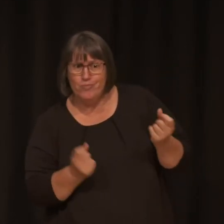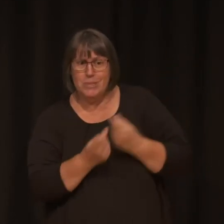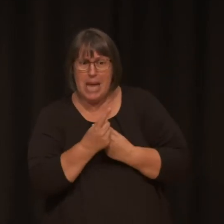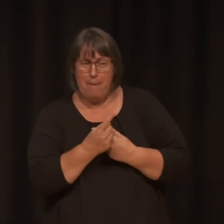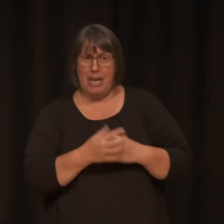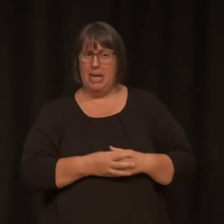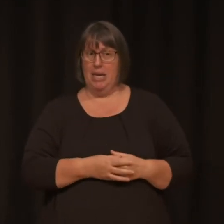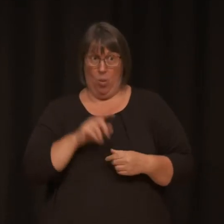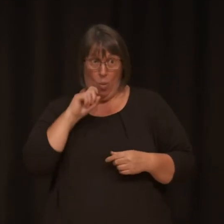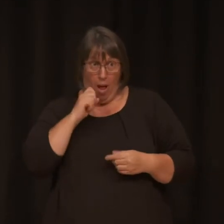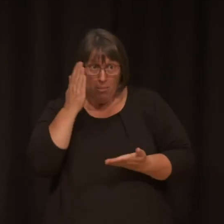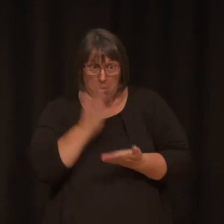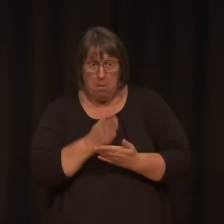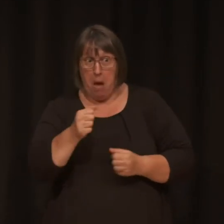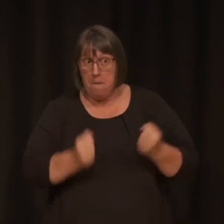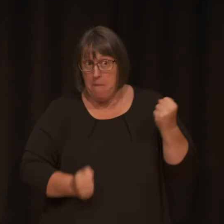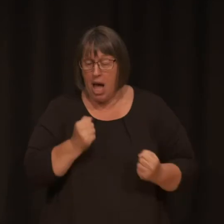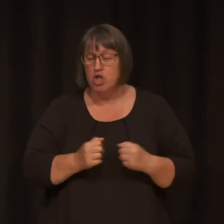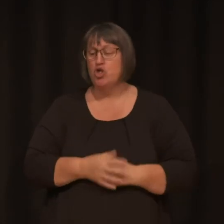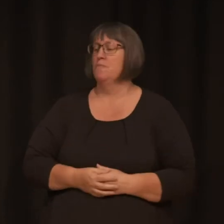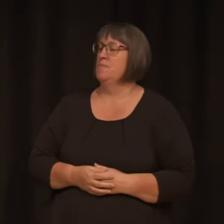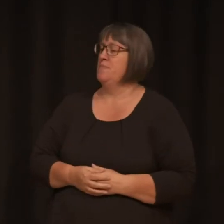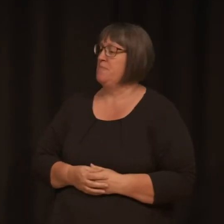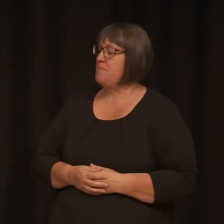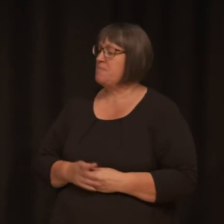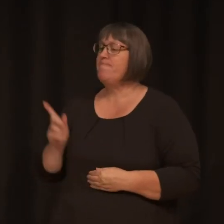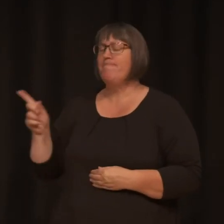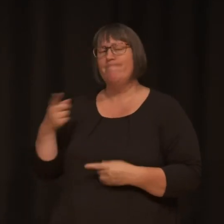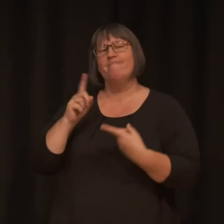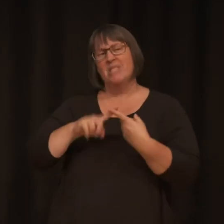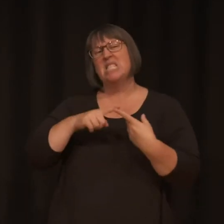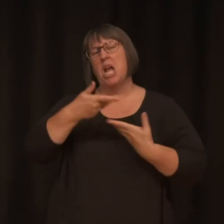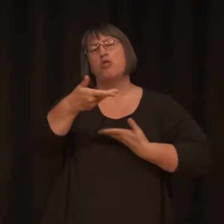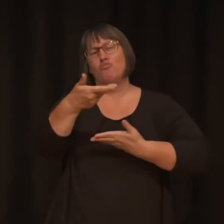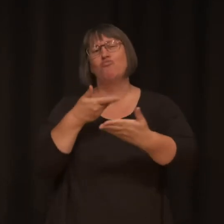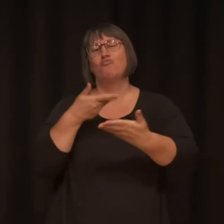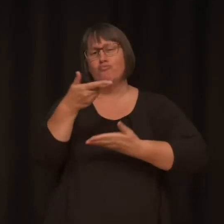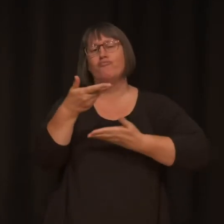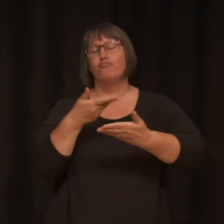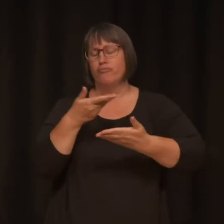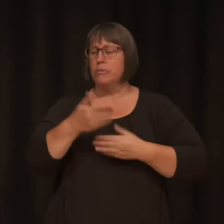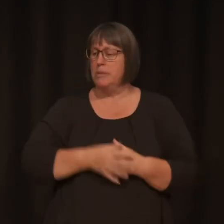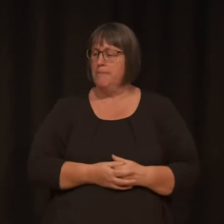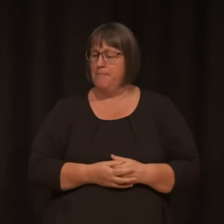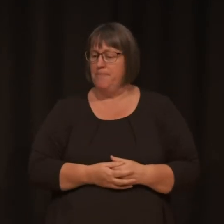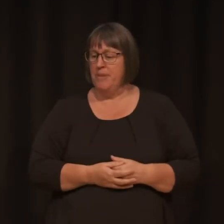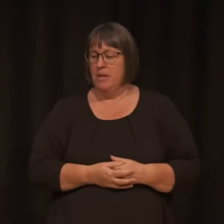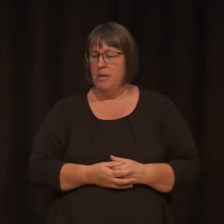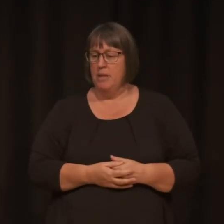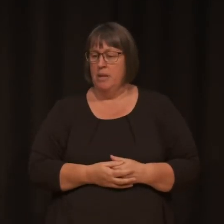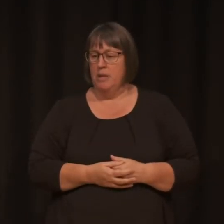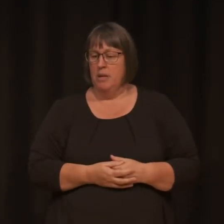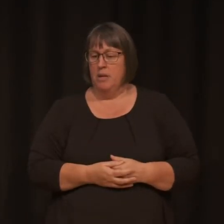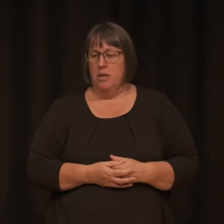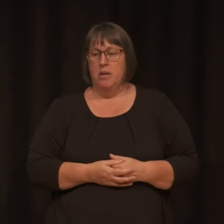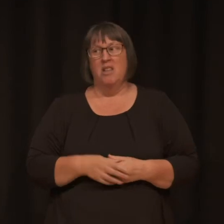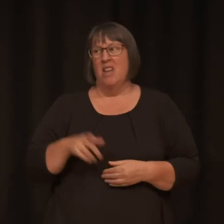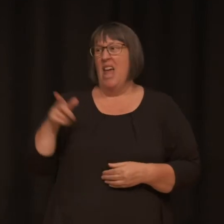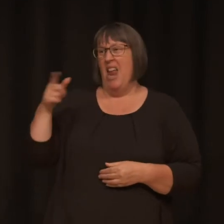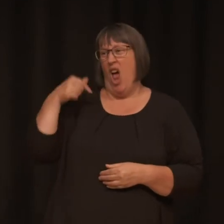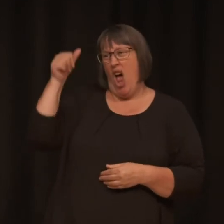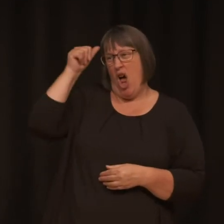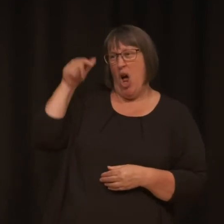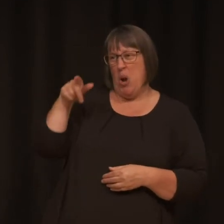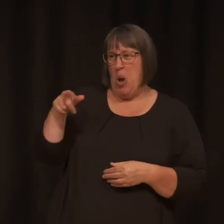So essentially we continue those talks. What I think is becoming clear, and this won't be news to you,